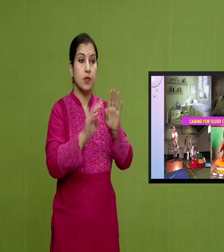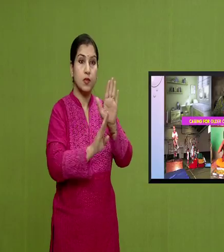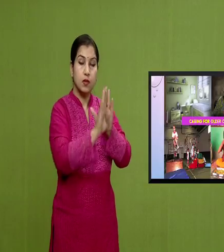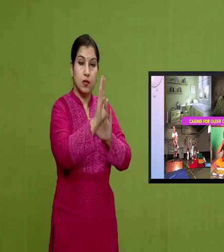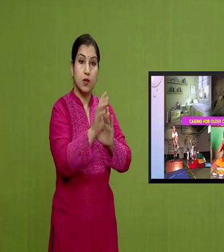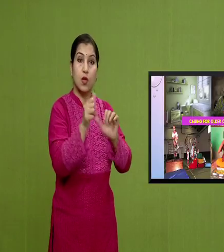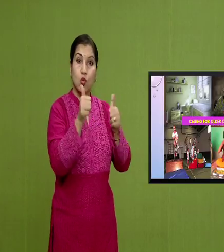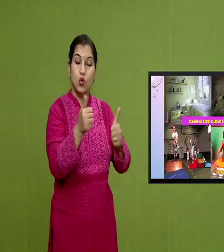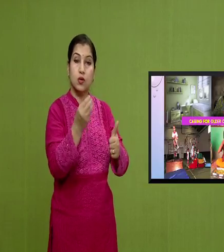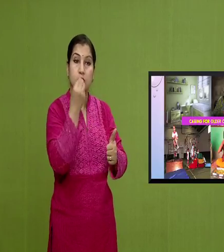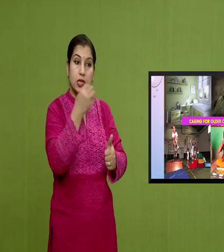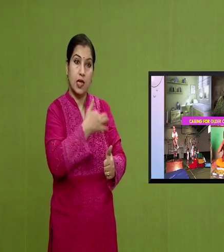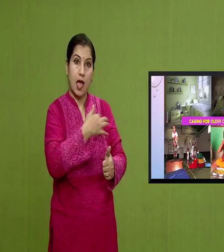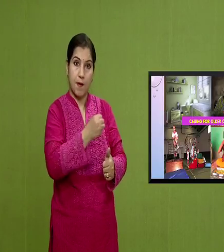eating habits also.